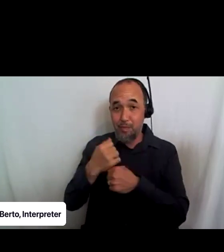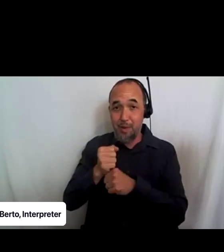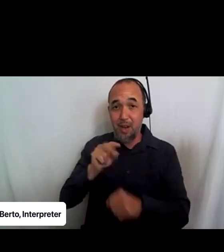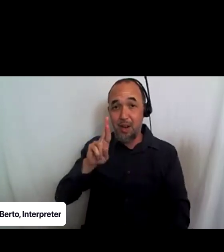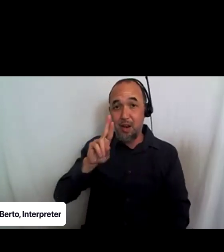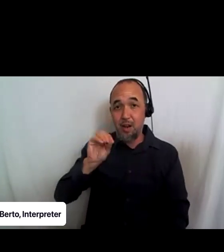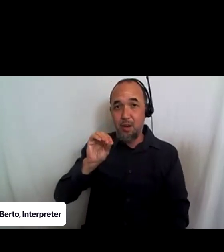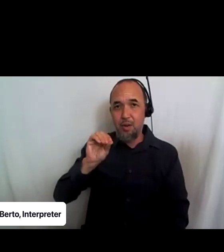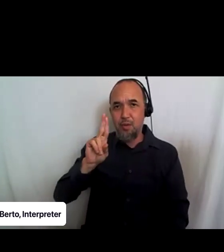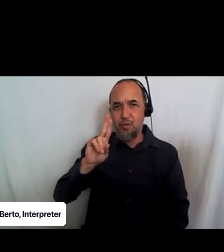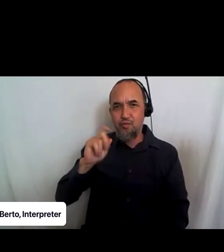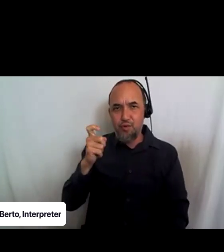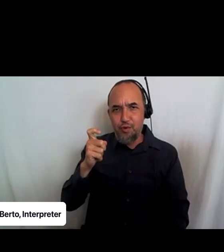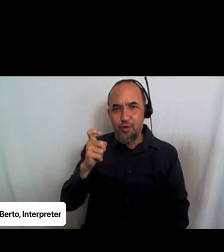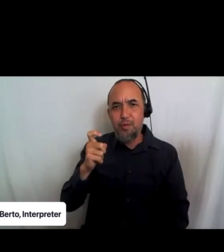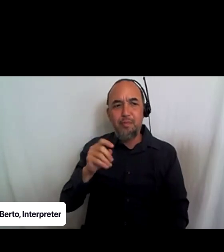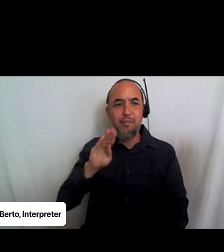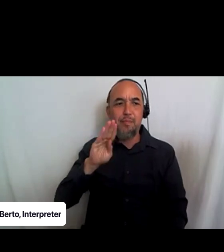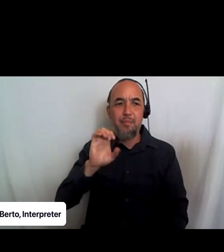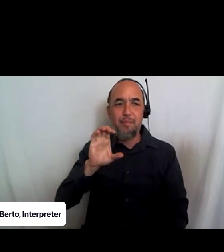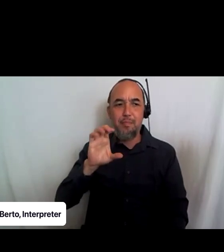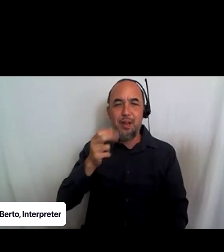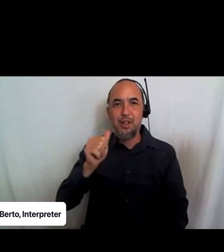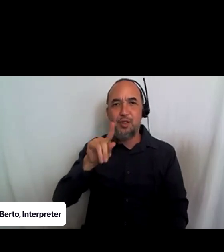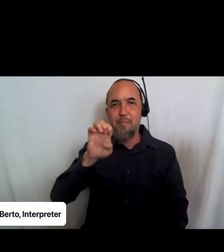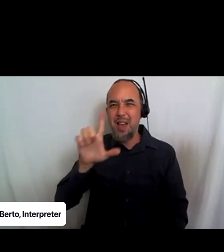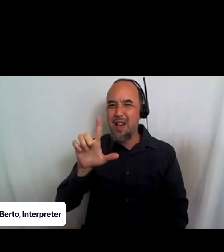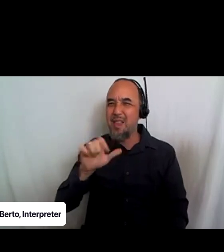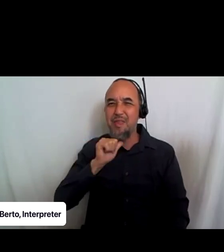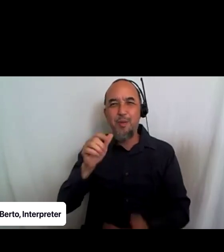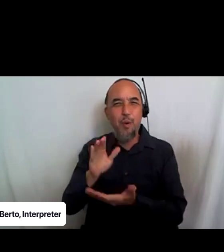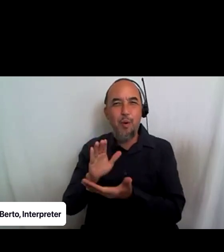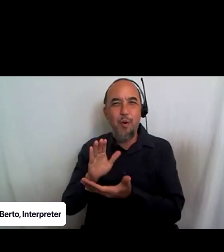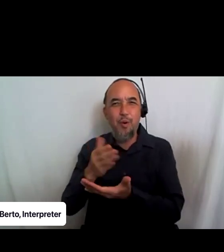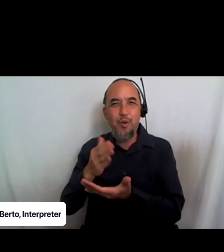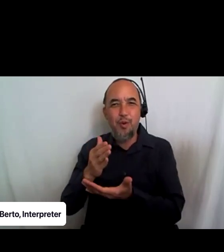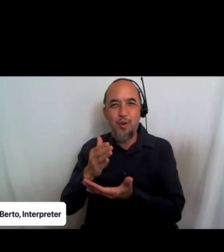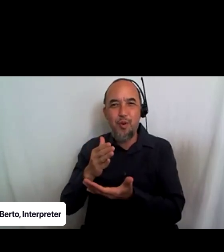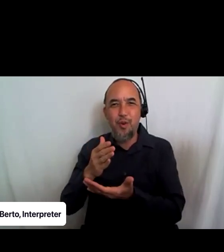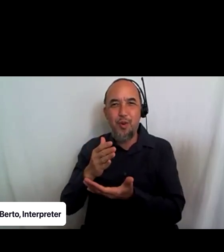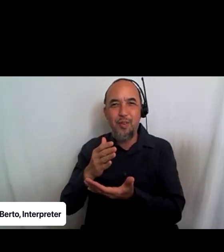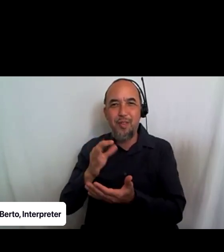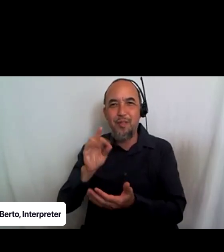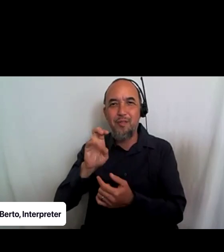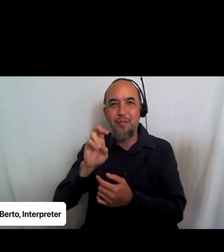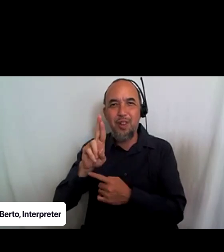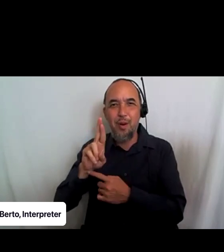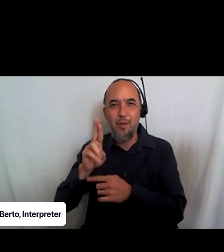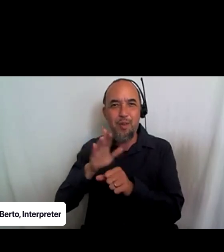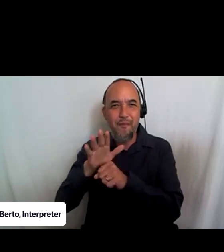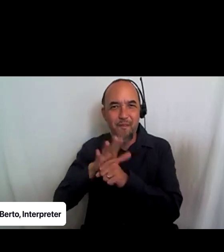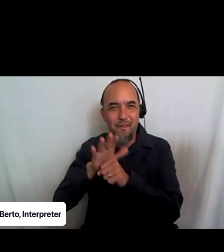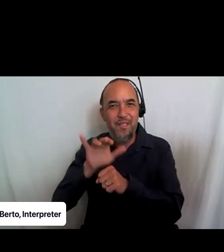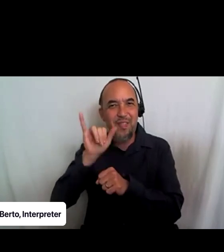cook the flour enough, and that's what gives you a full stomach achy kind of feeling when you have like mac and cheese or